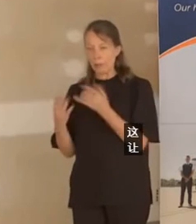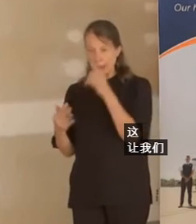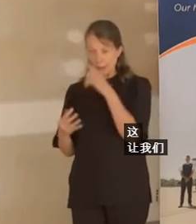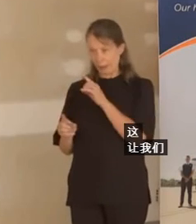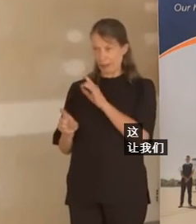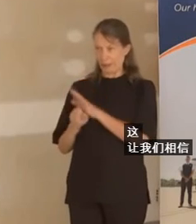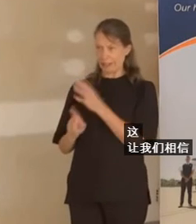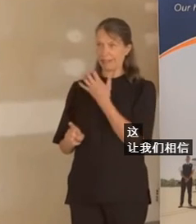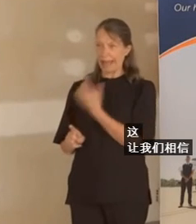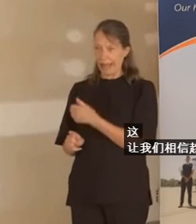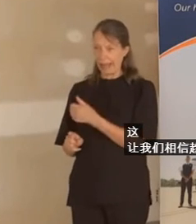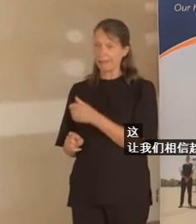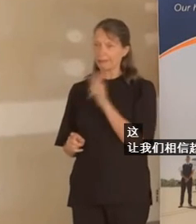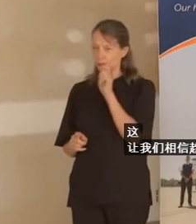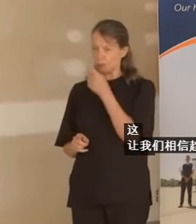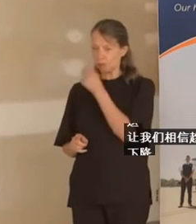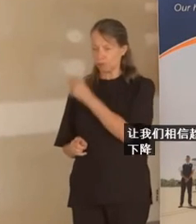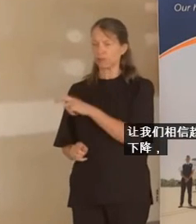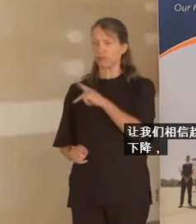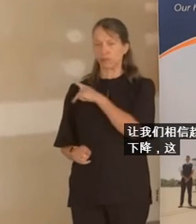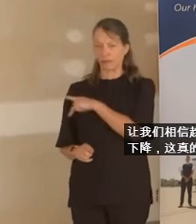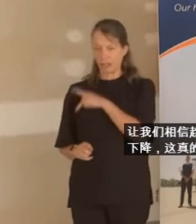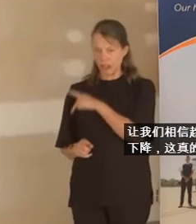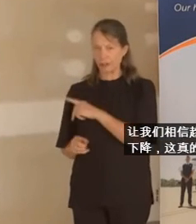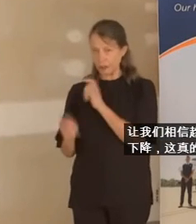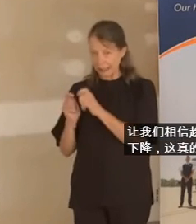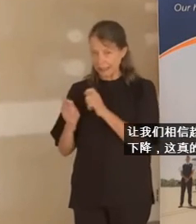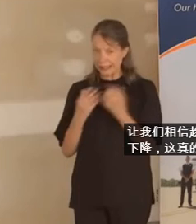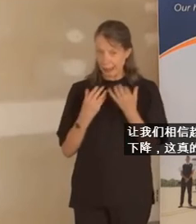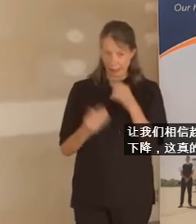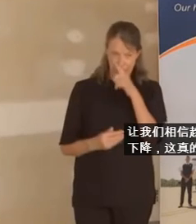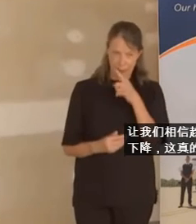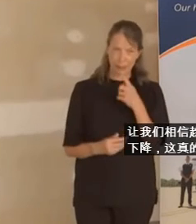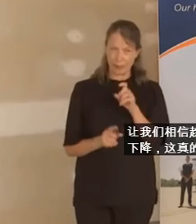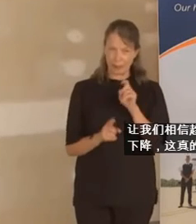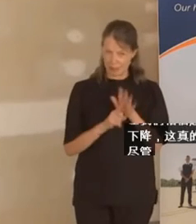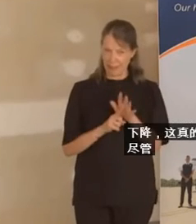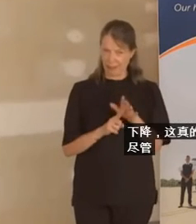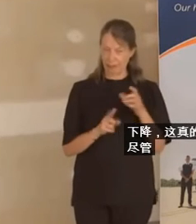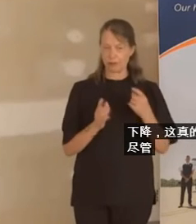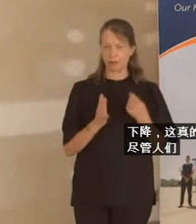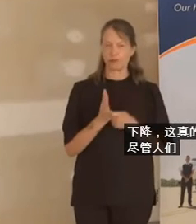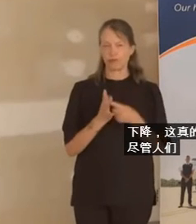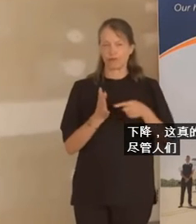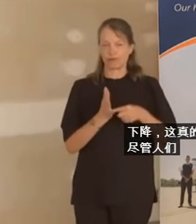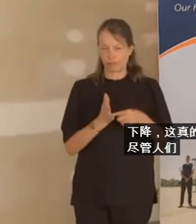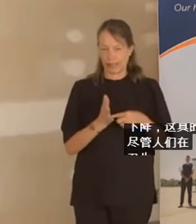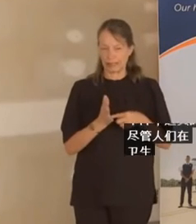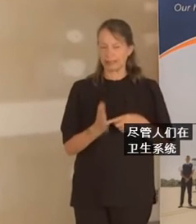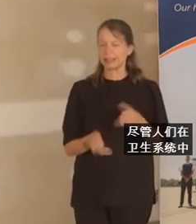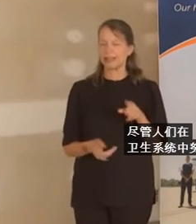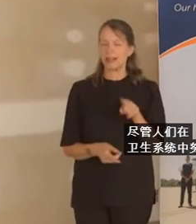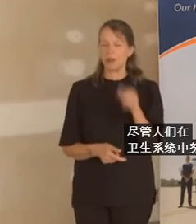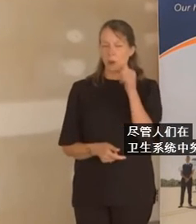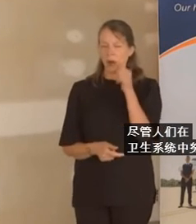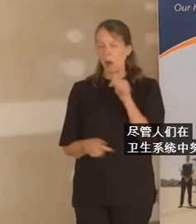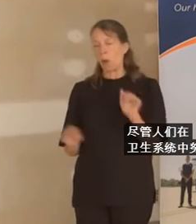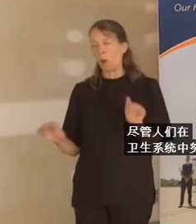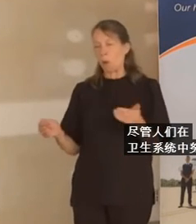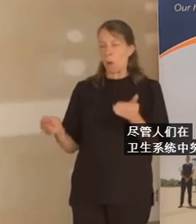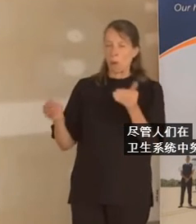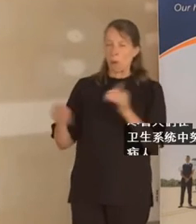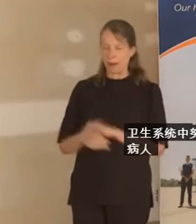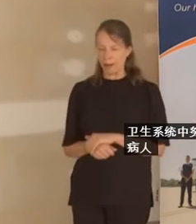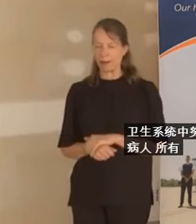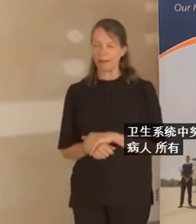that gives us confidence that the trend is down, which is really pleasing. Although people are working hard in the health system, of course, to look